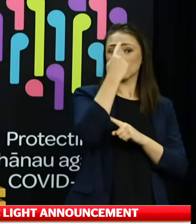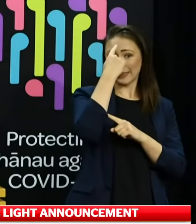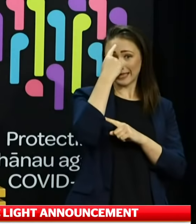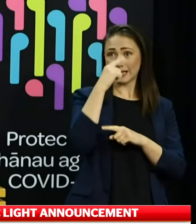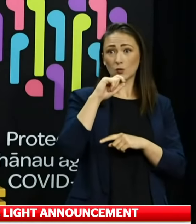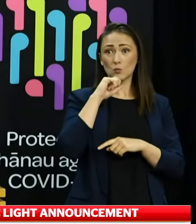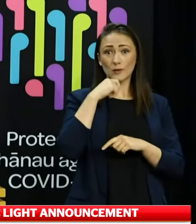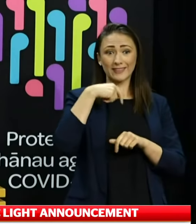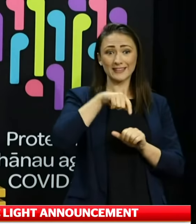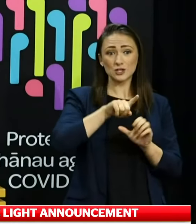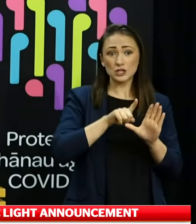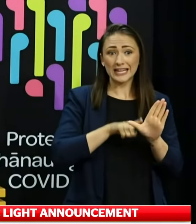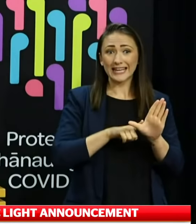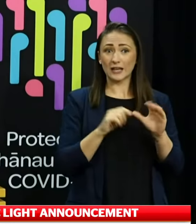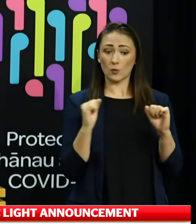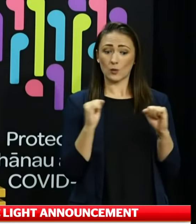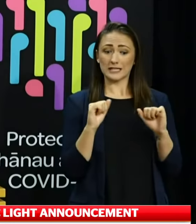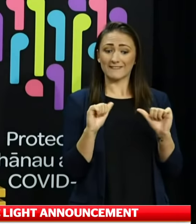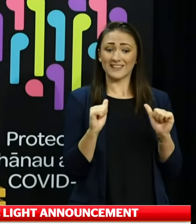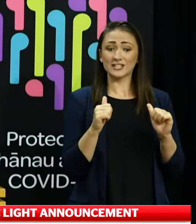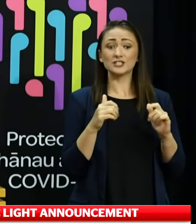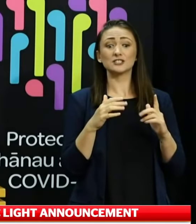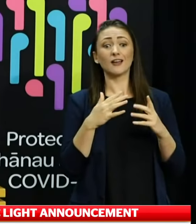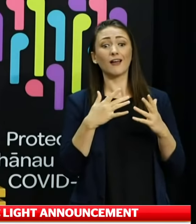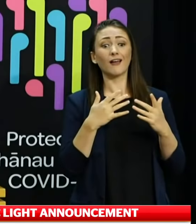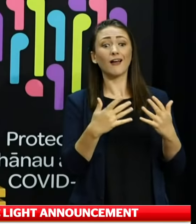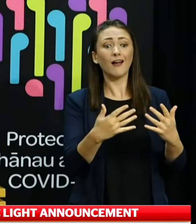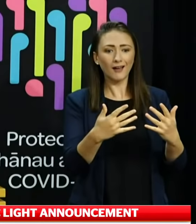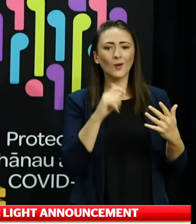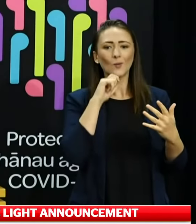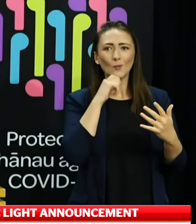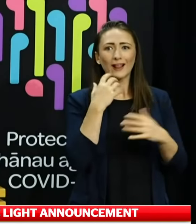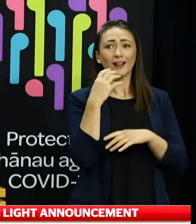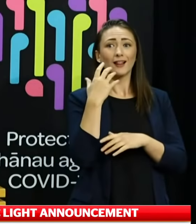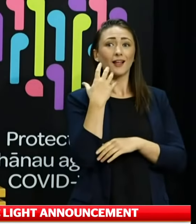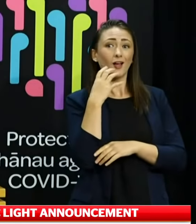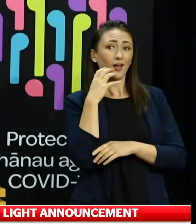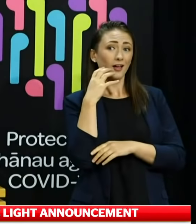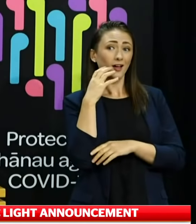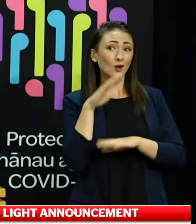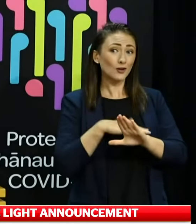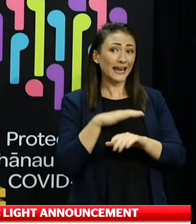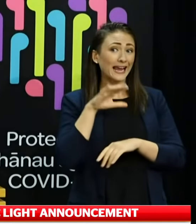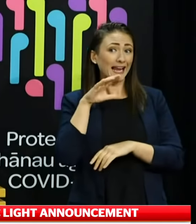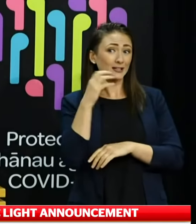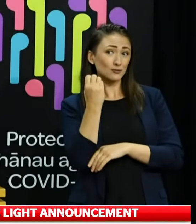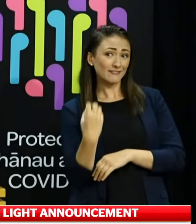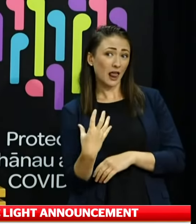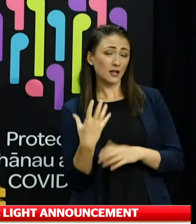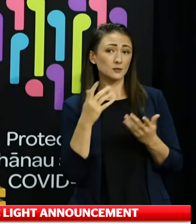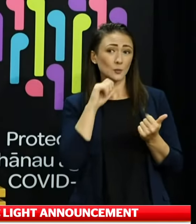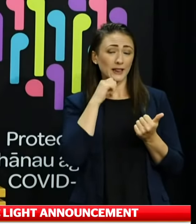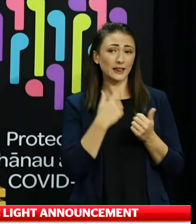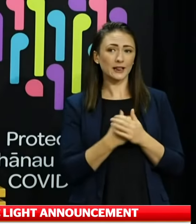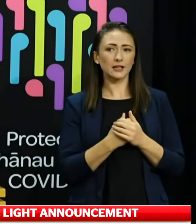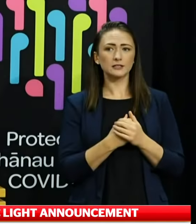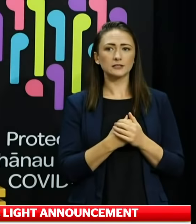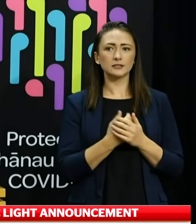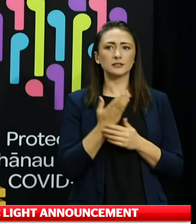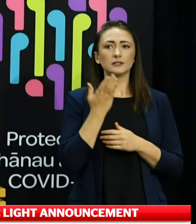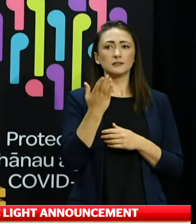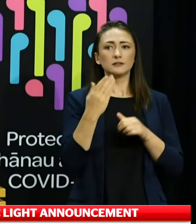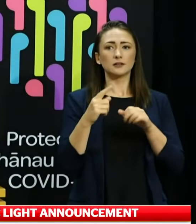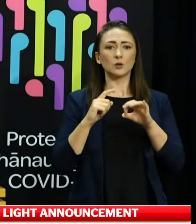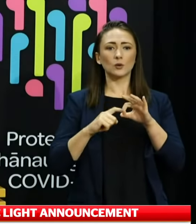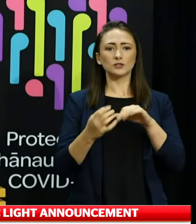I've never put odds on any of those things, and I don't intend to start doing that now. What about, what's the biggest difference that New Zealanders will see